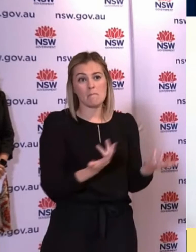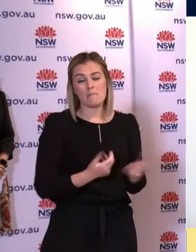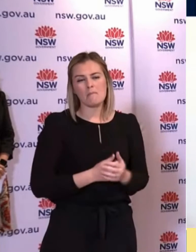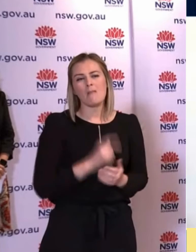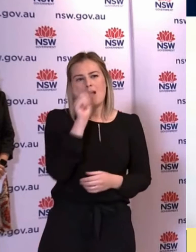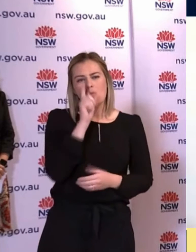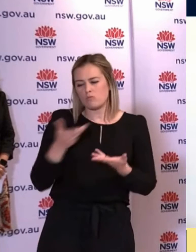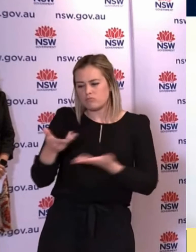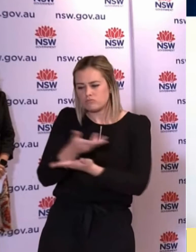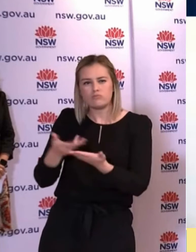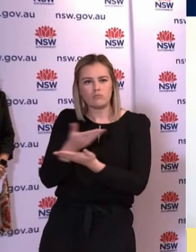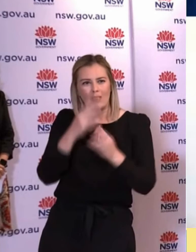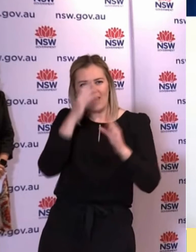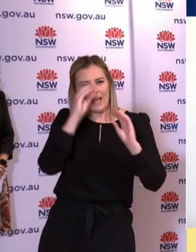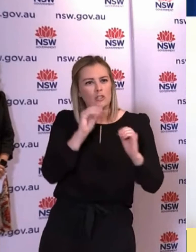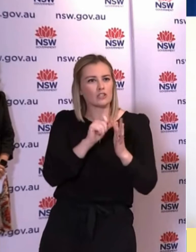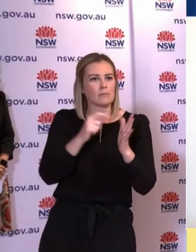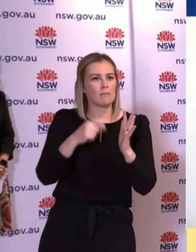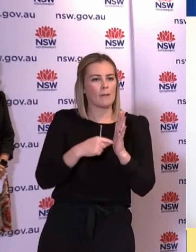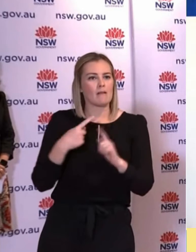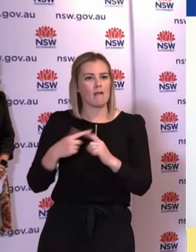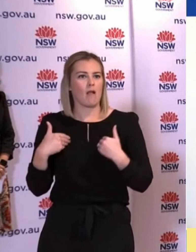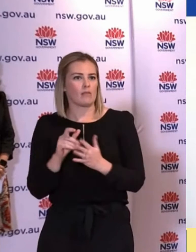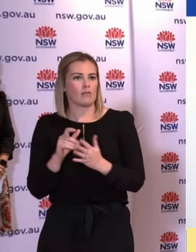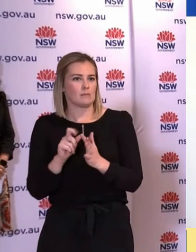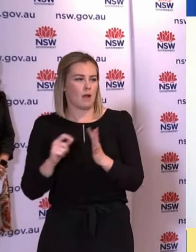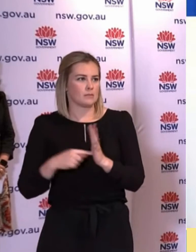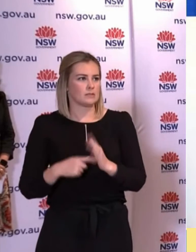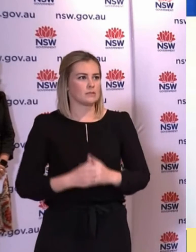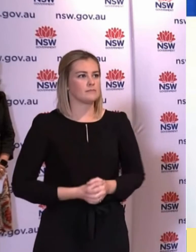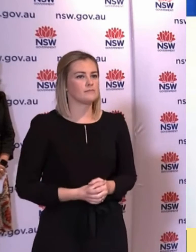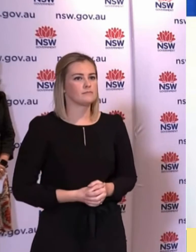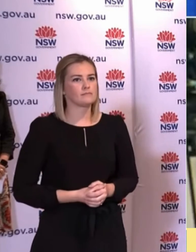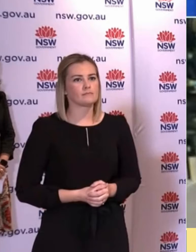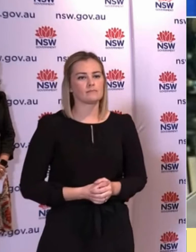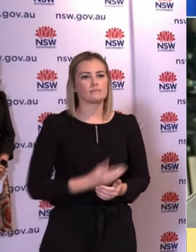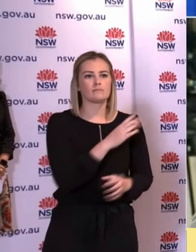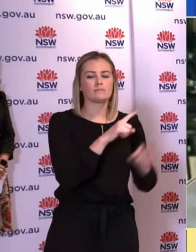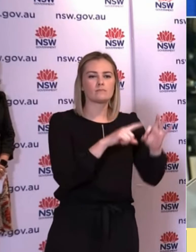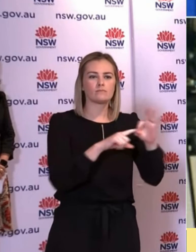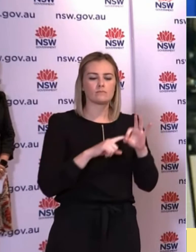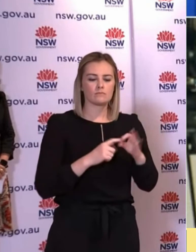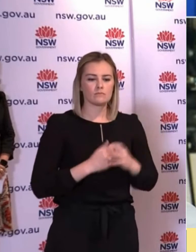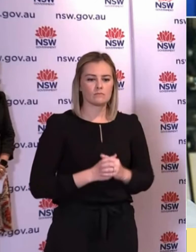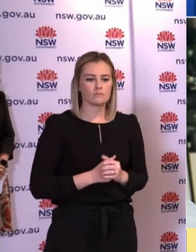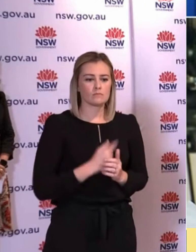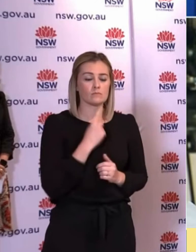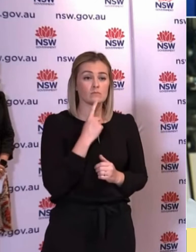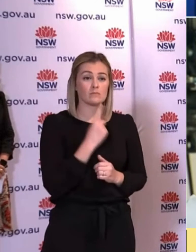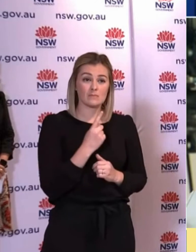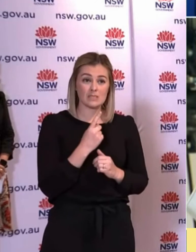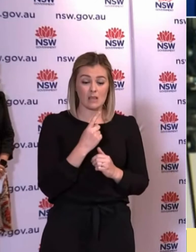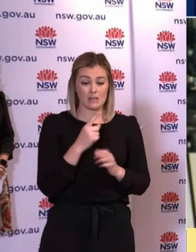Education and Health. Sorry, Minister, just to follow up on that, you said it's a possibility that kids across the state will be able to do their high school